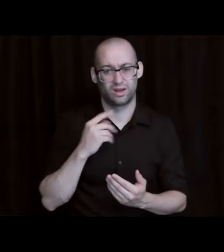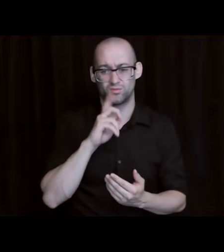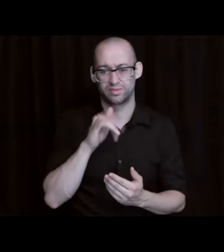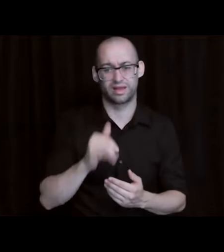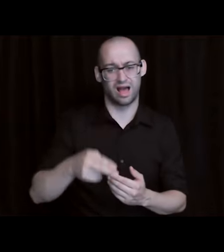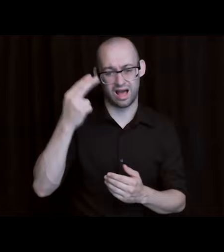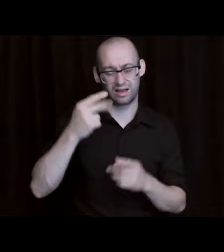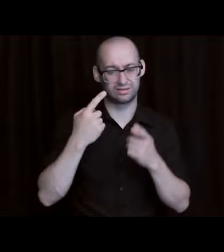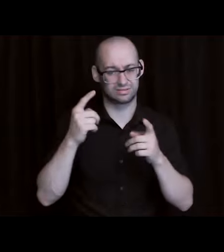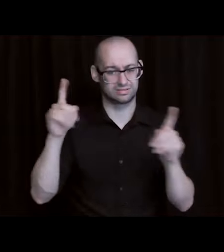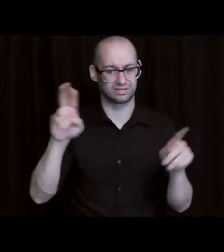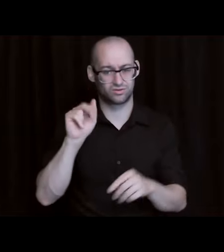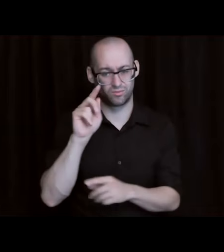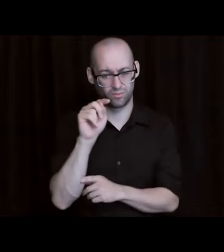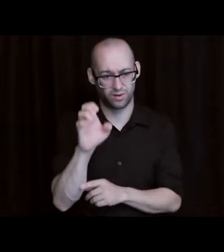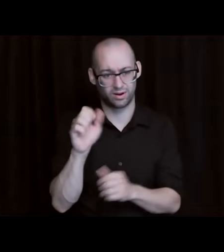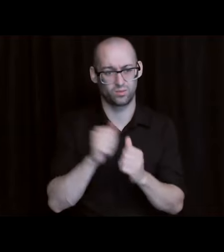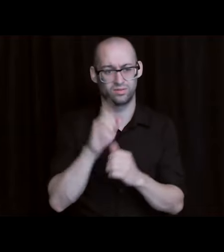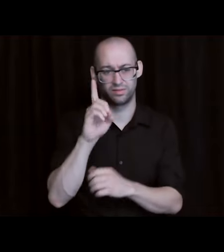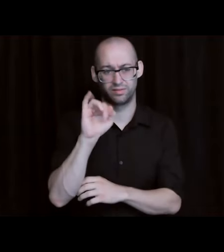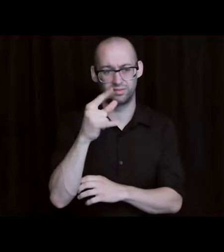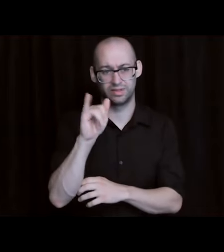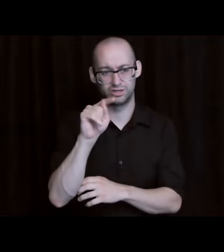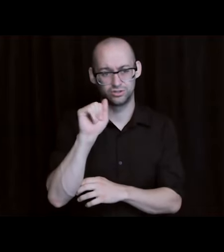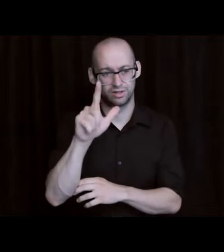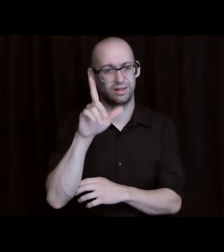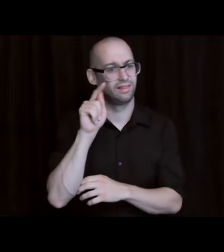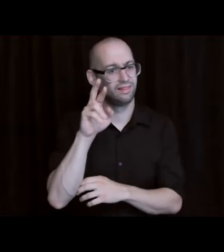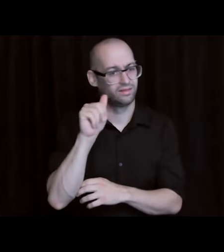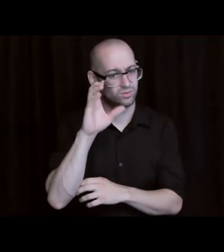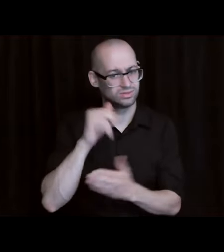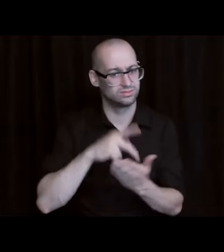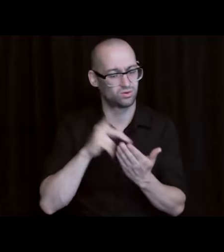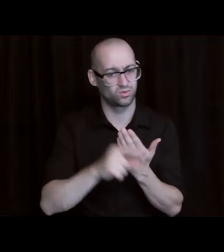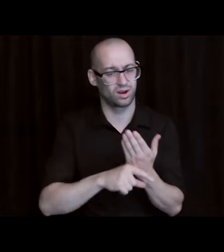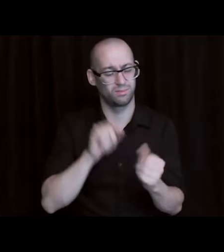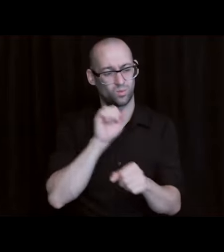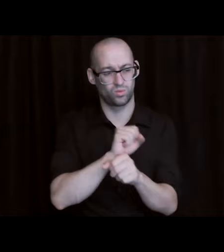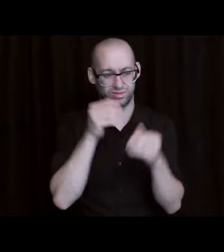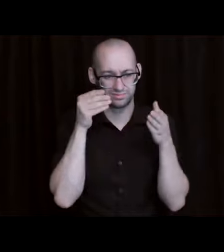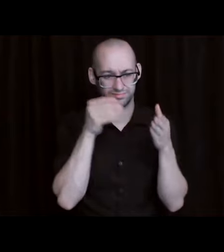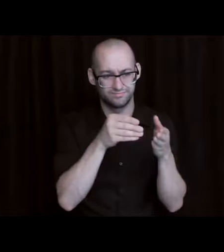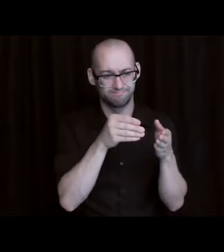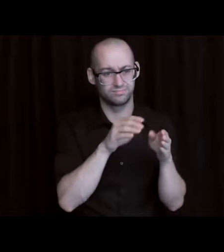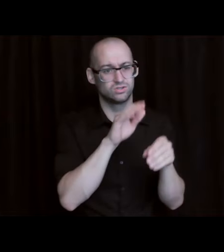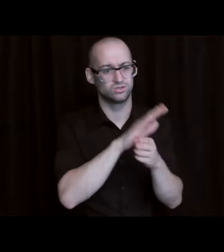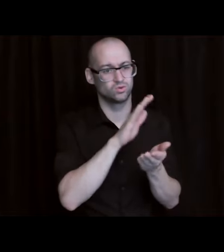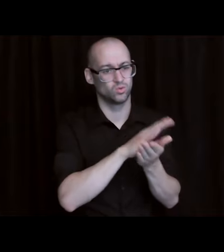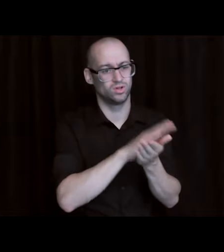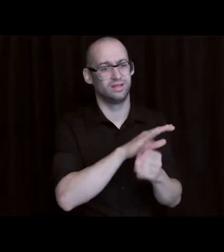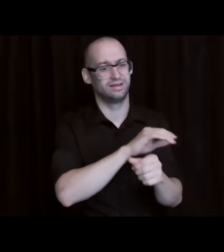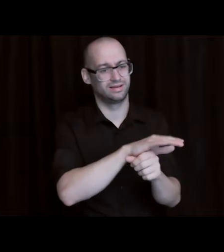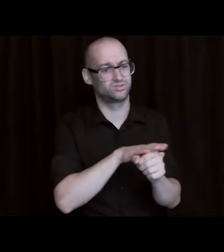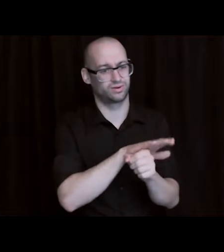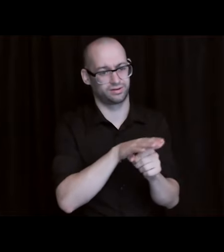success rate with the digital literacy program with school districts. With that said,